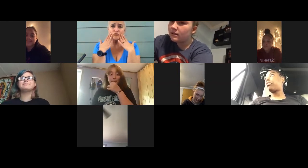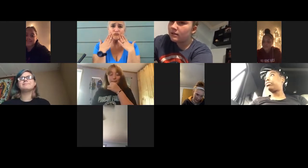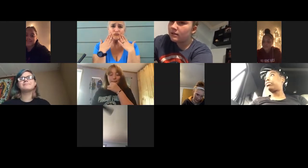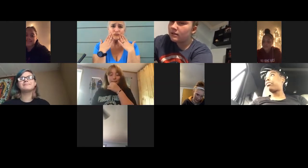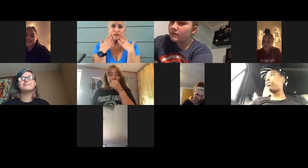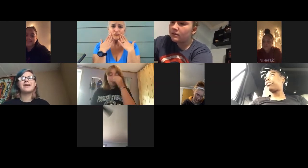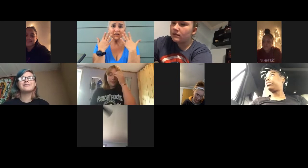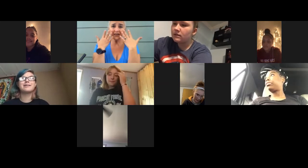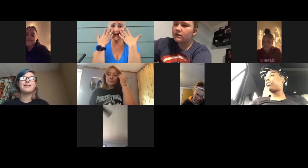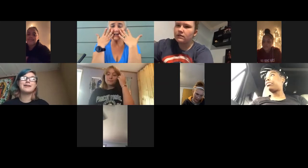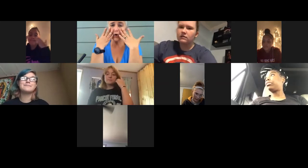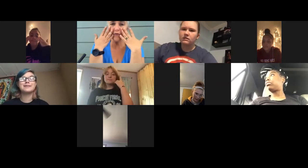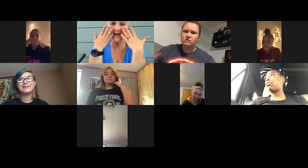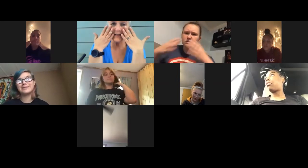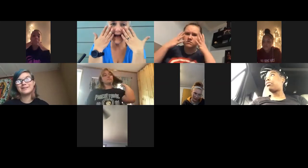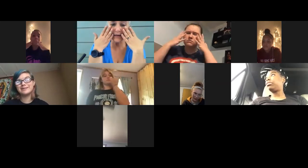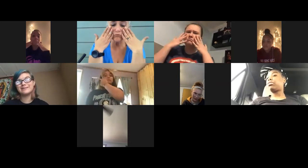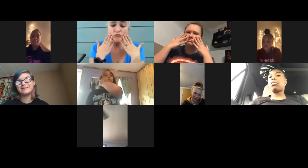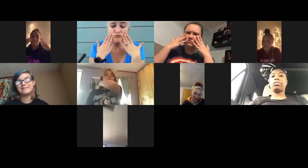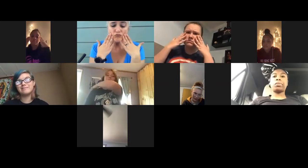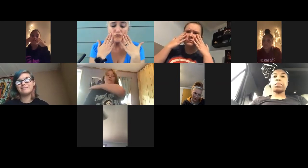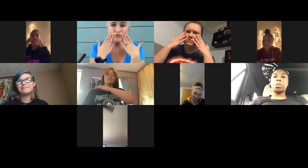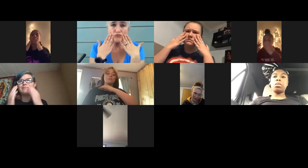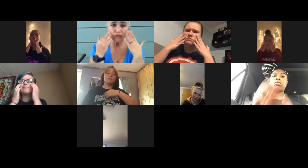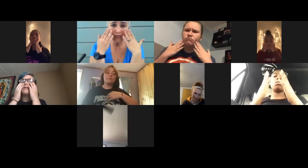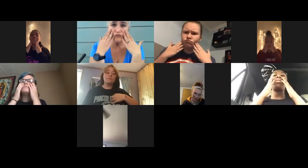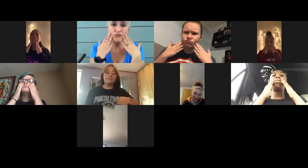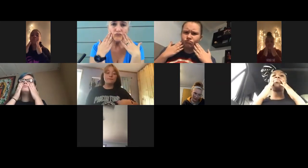sad. Sad is the whole face. Sad.